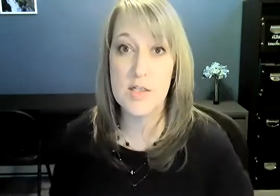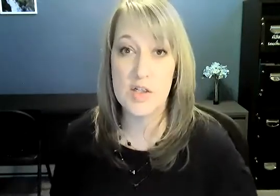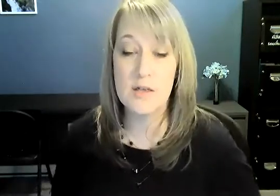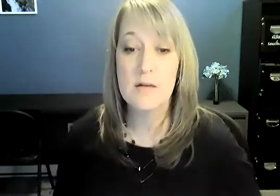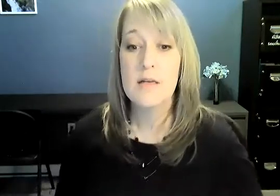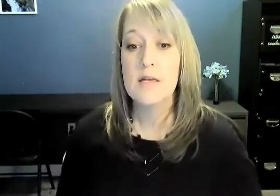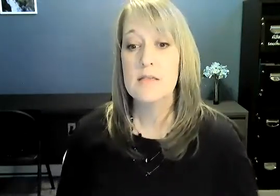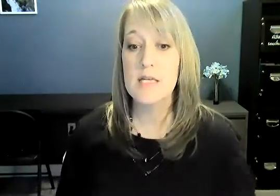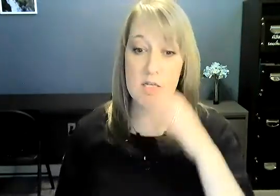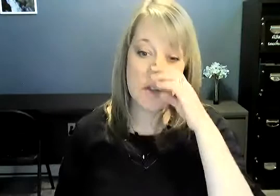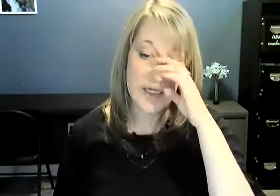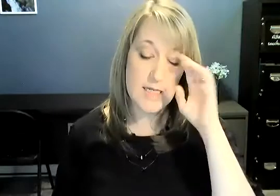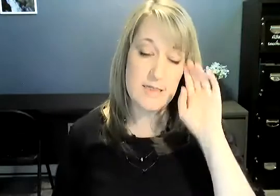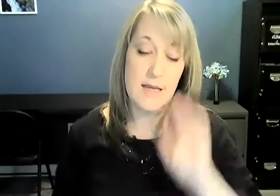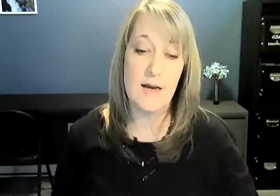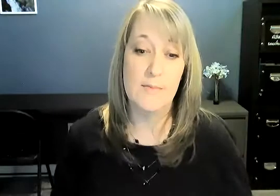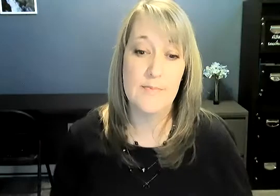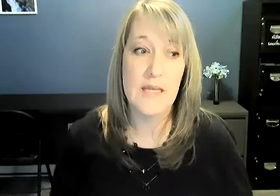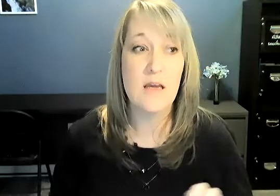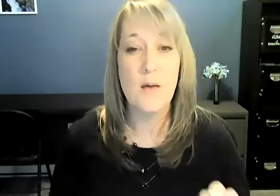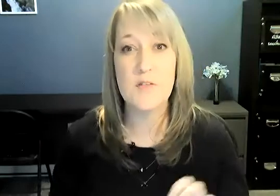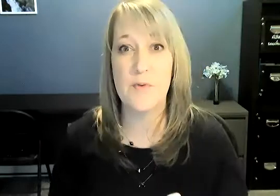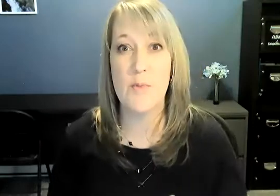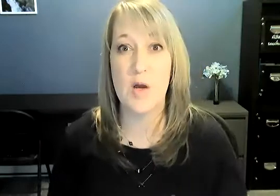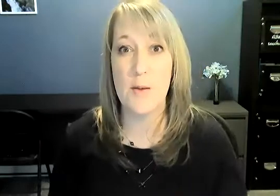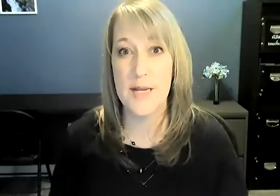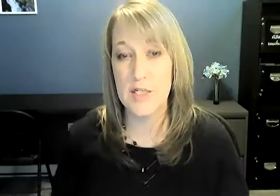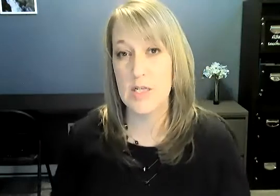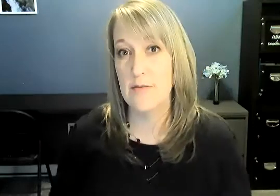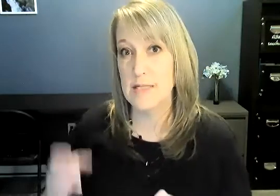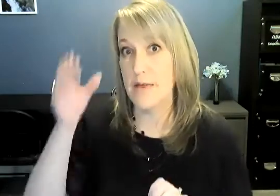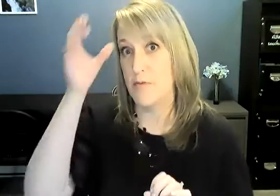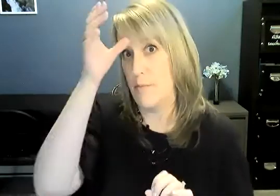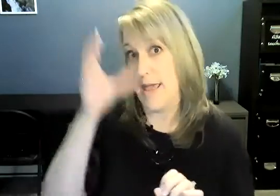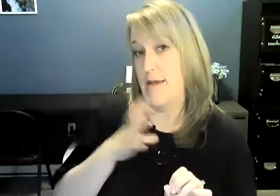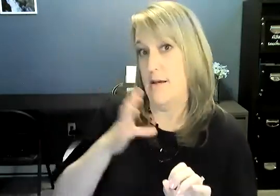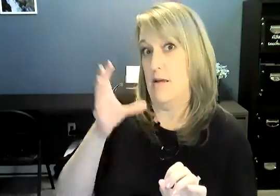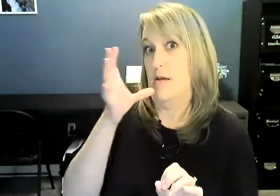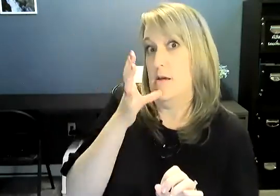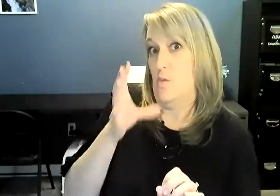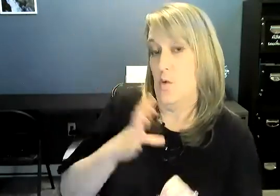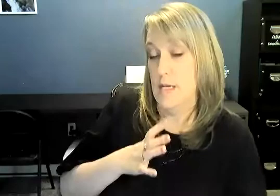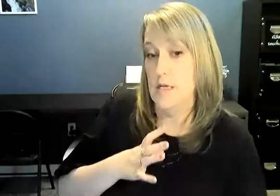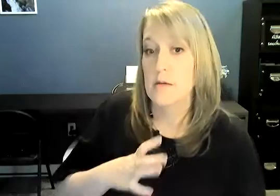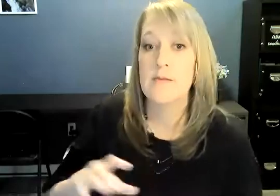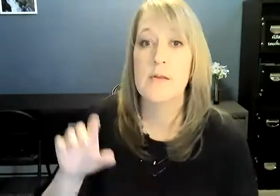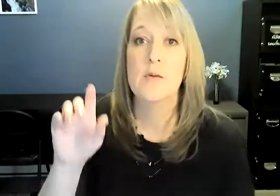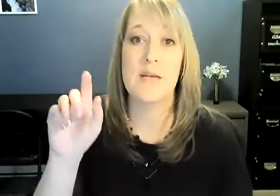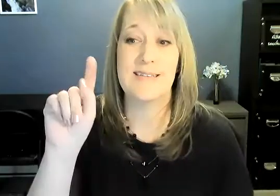Teenager. Teenager is, it comes from a combination of the sign for man and woman, but it's got